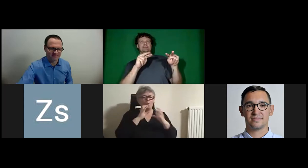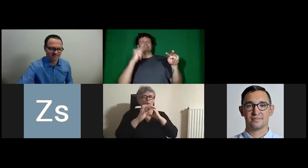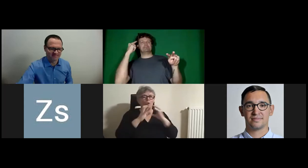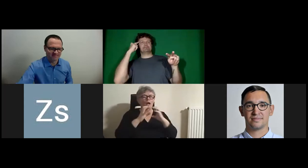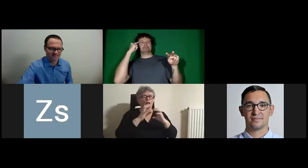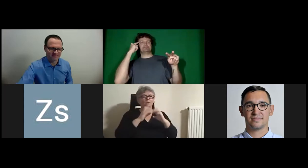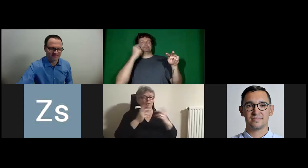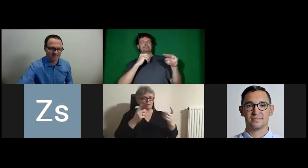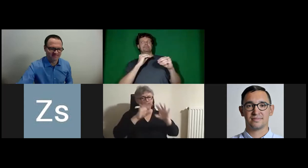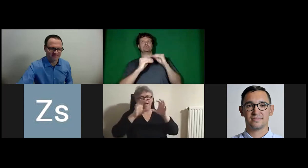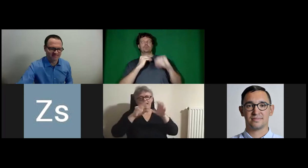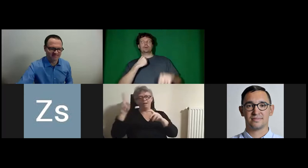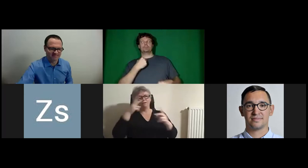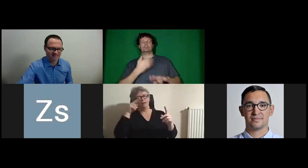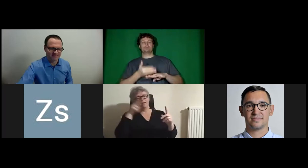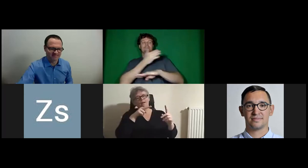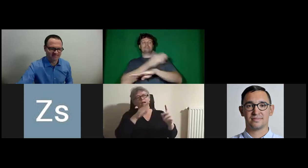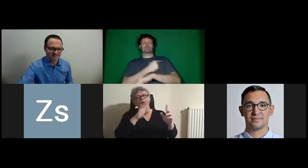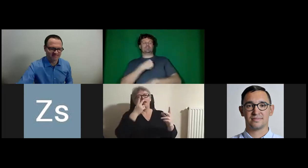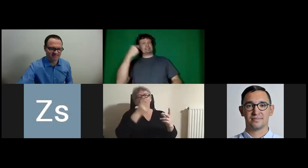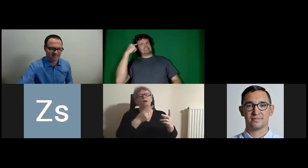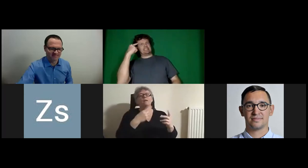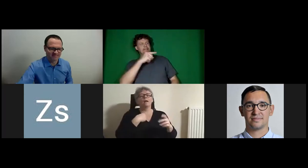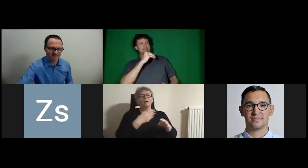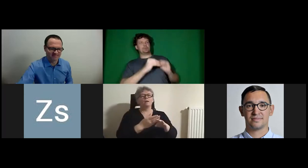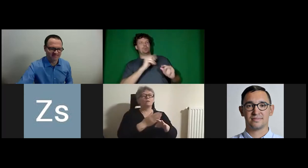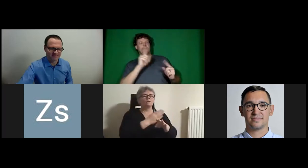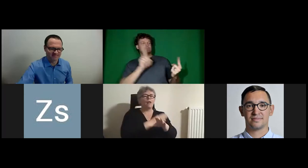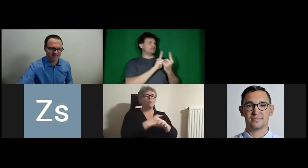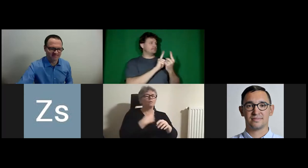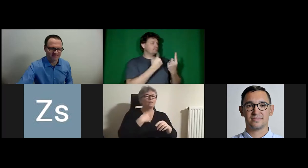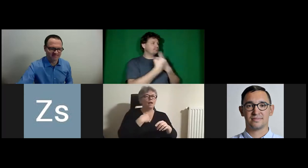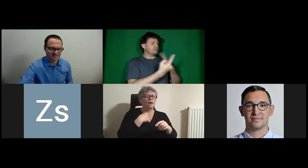meant you had an intellectual problem or a mental problem.